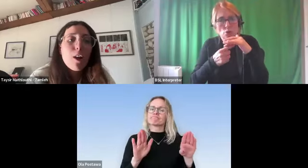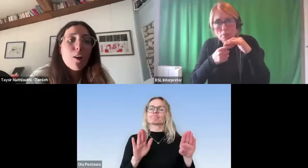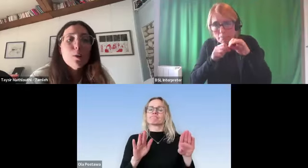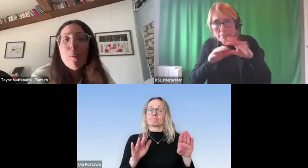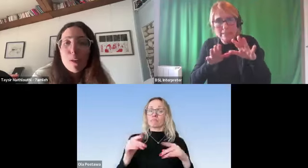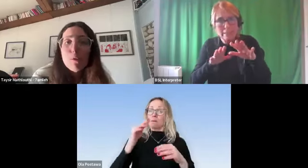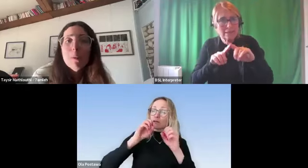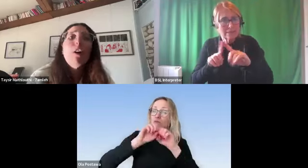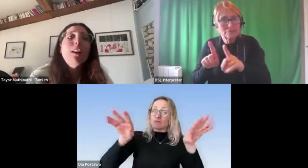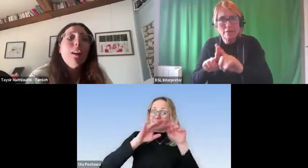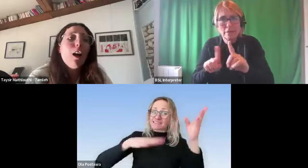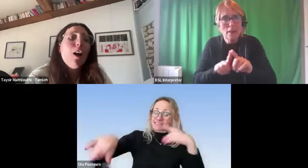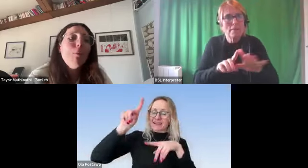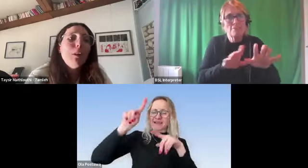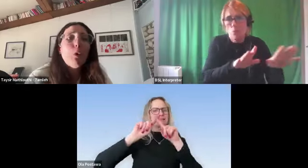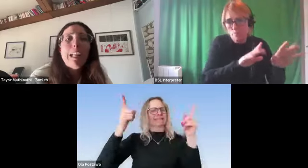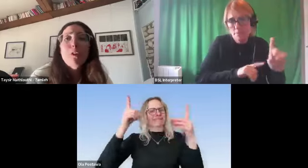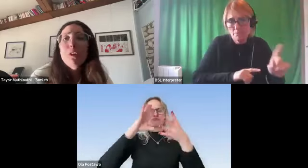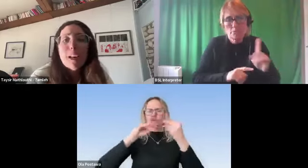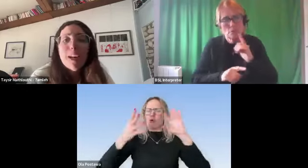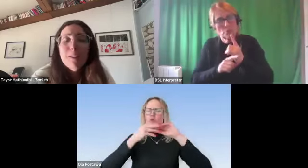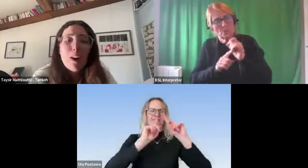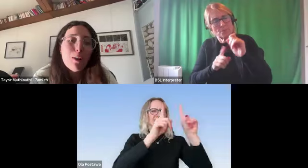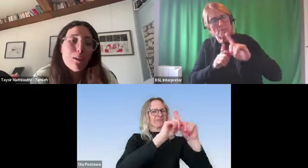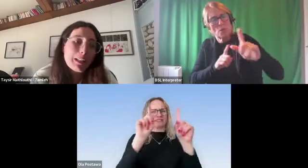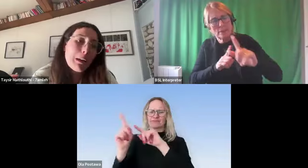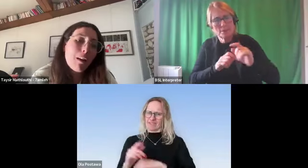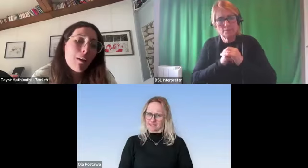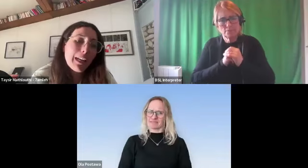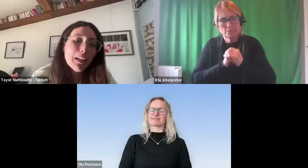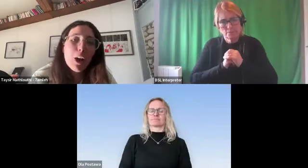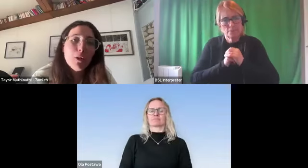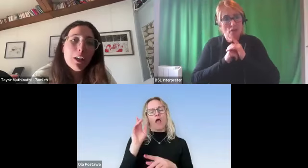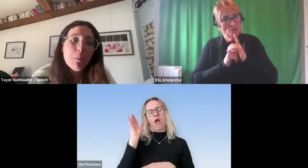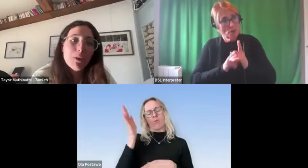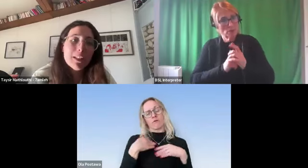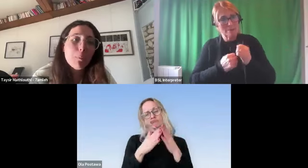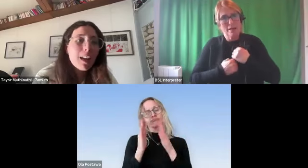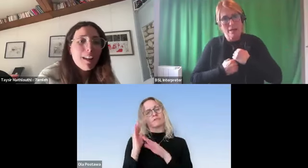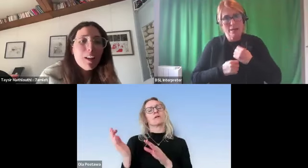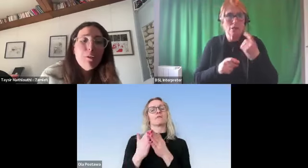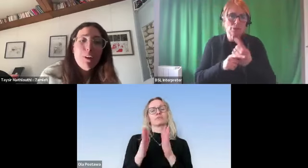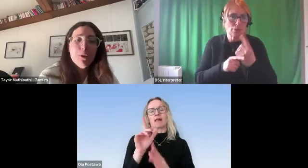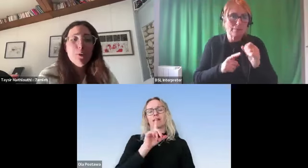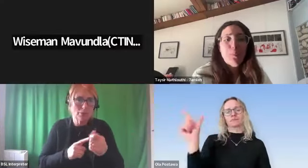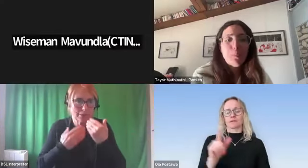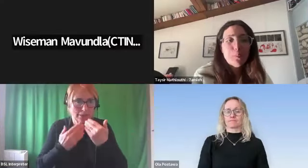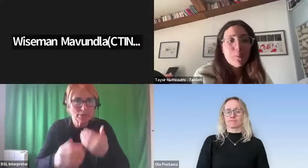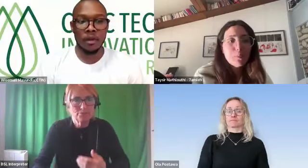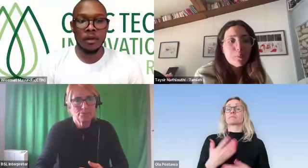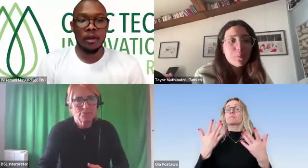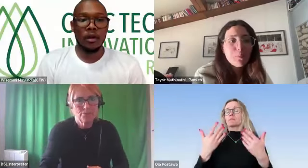platforms. So hopefully we'll be talking a bit more later, and those are my talking points now. Thank you very